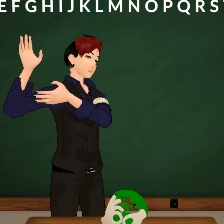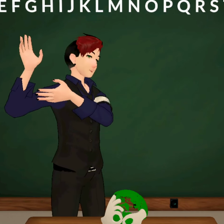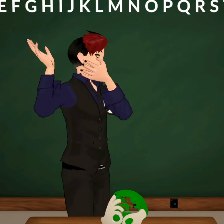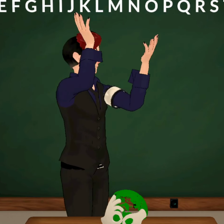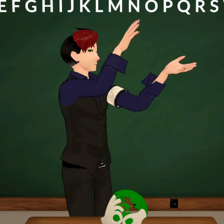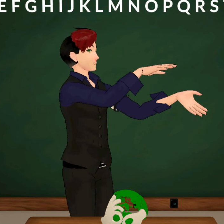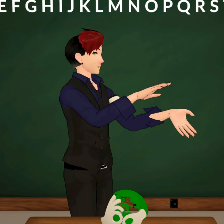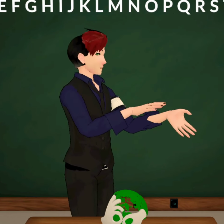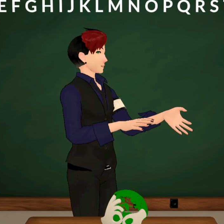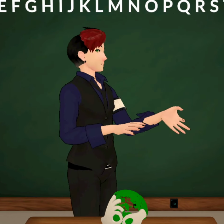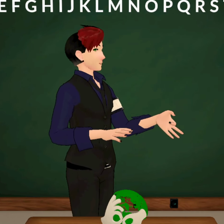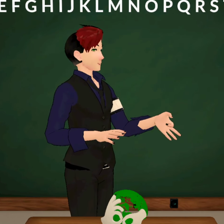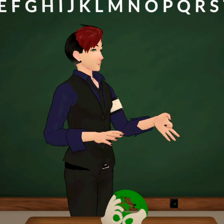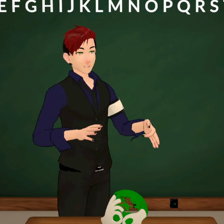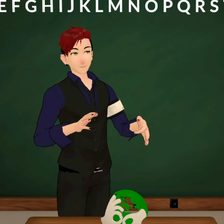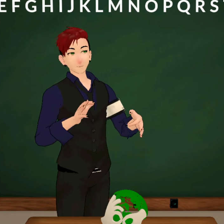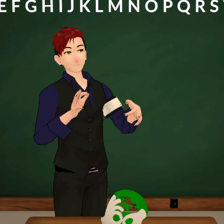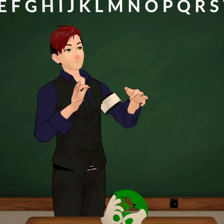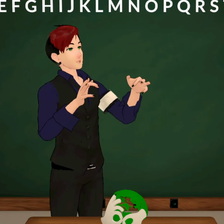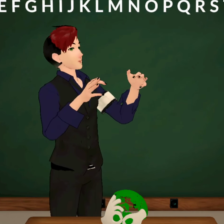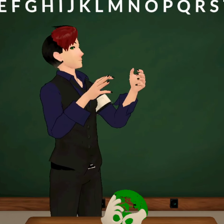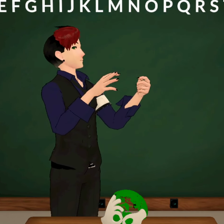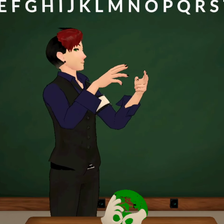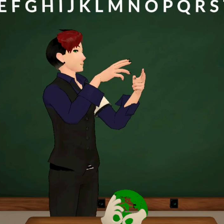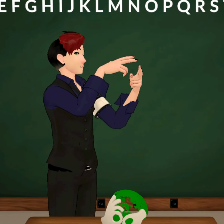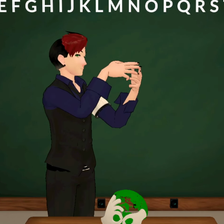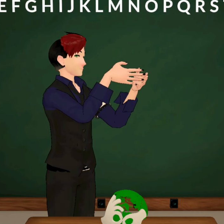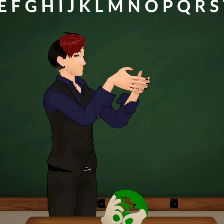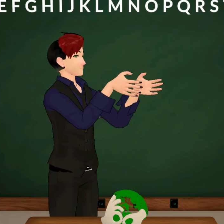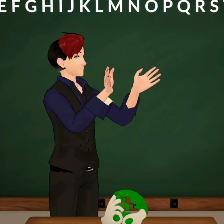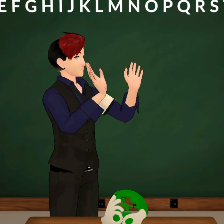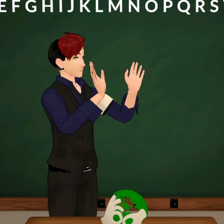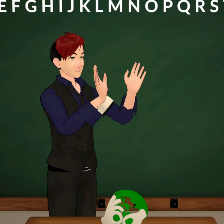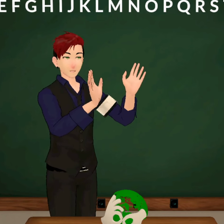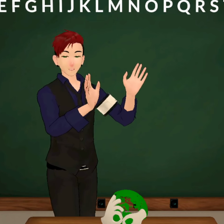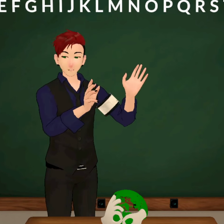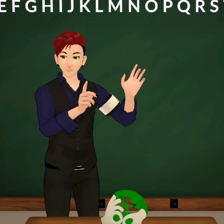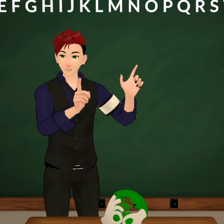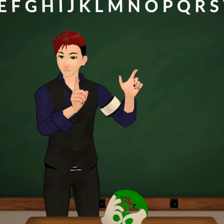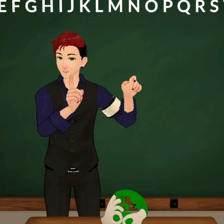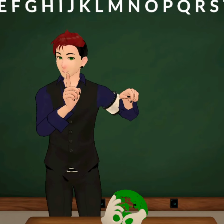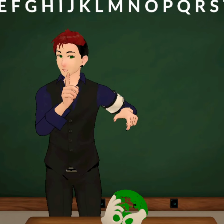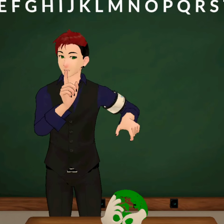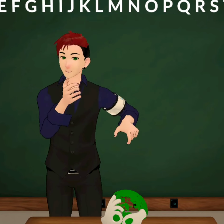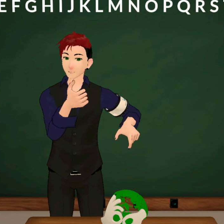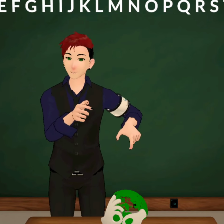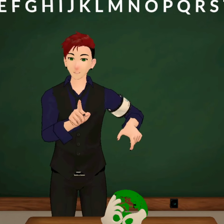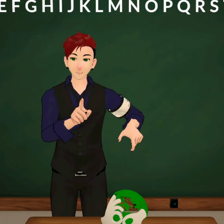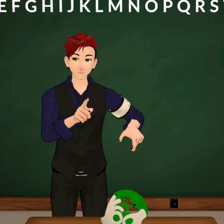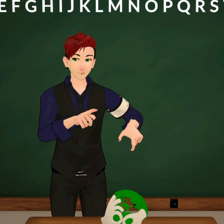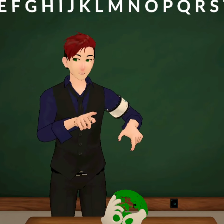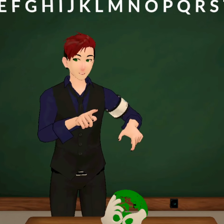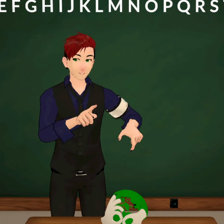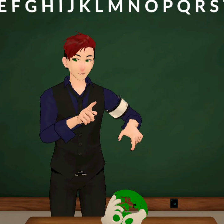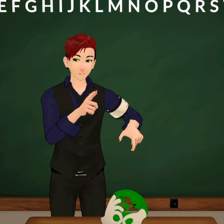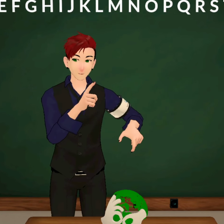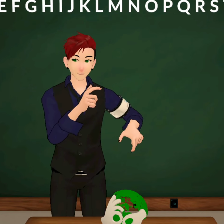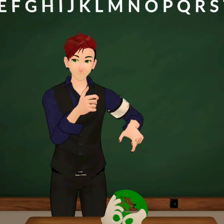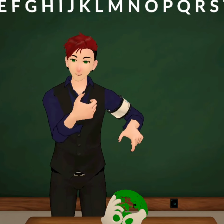going to throw it at you and hope something sticks. In VR, actually, does anybody in here